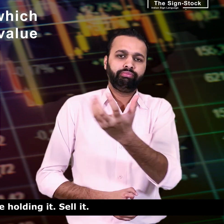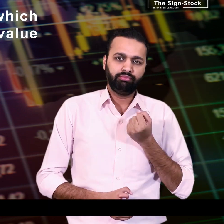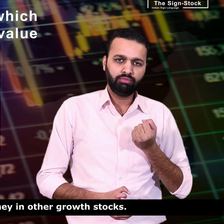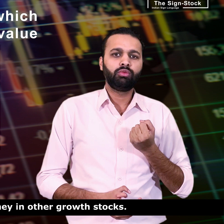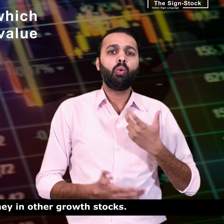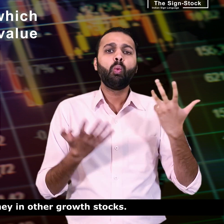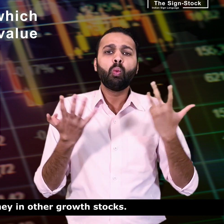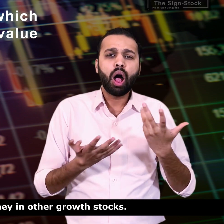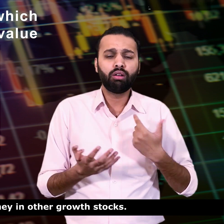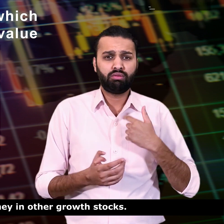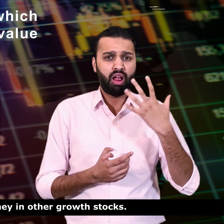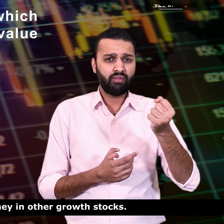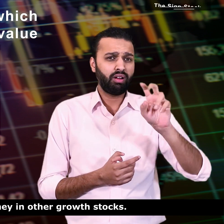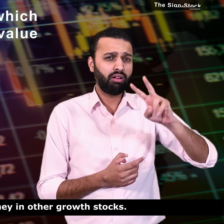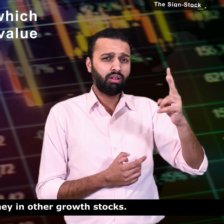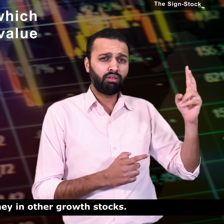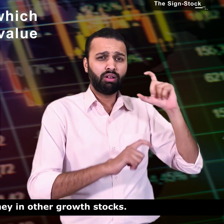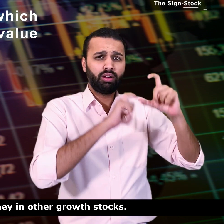You can invest that money in other growth stocks.